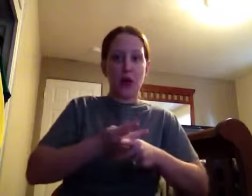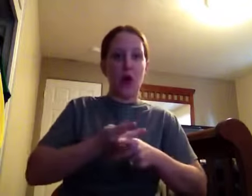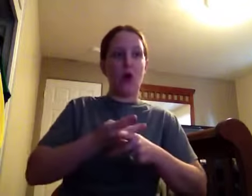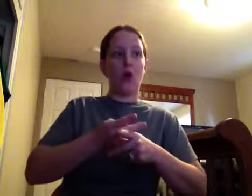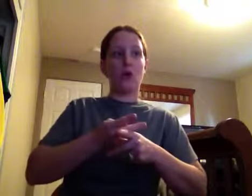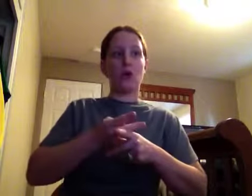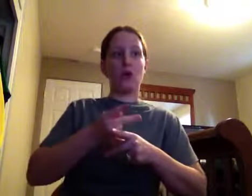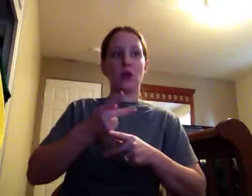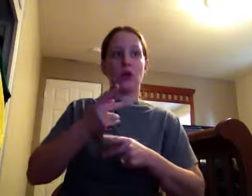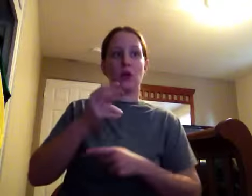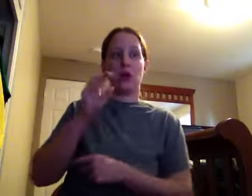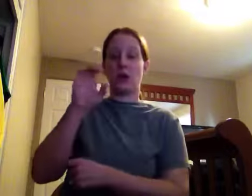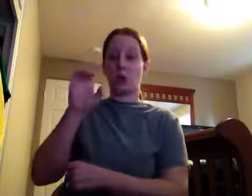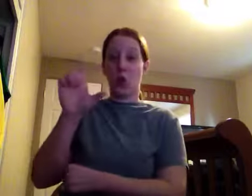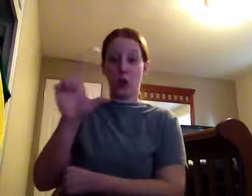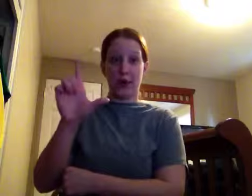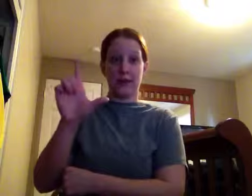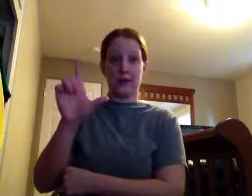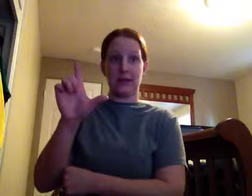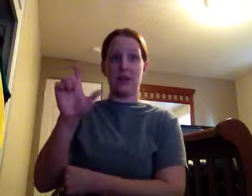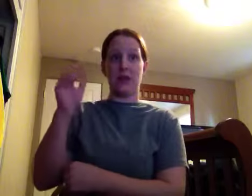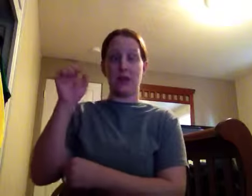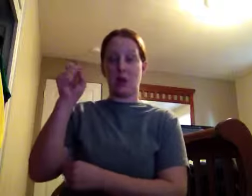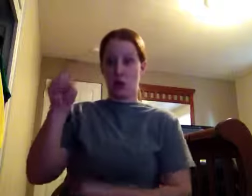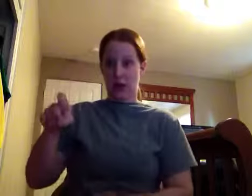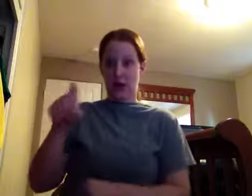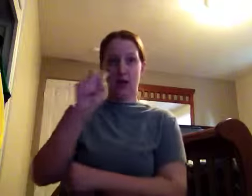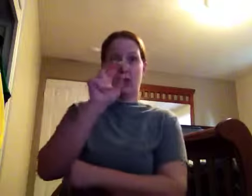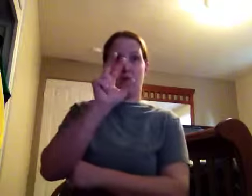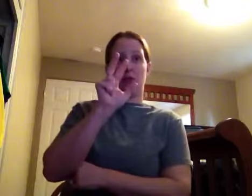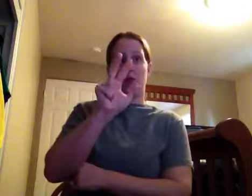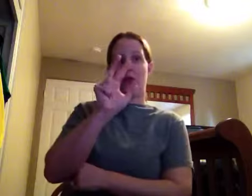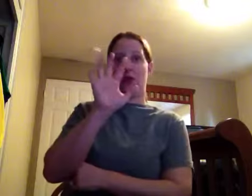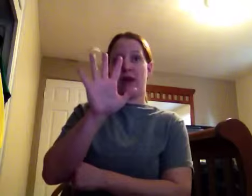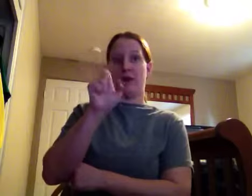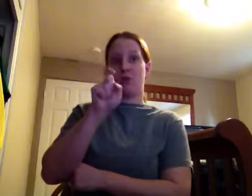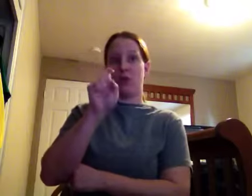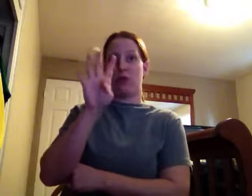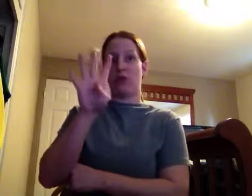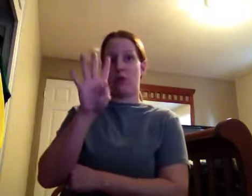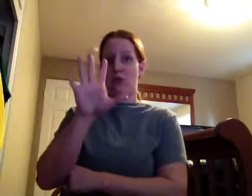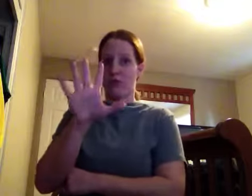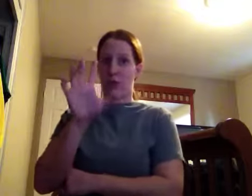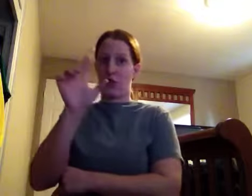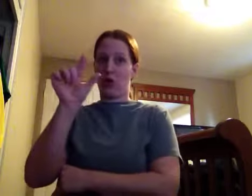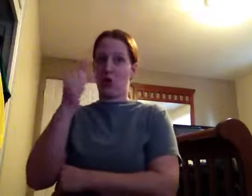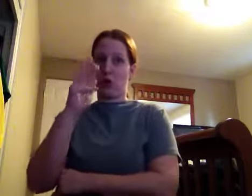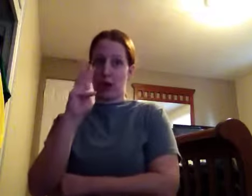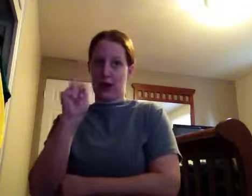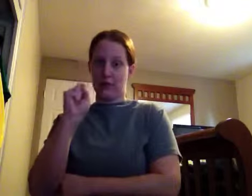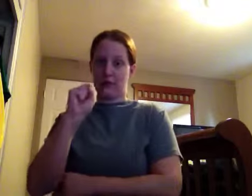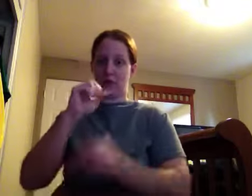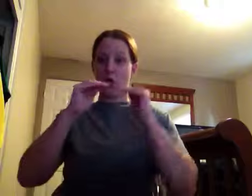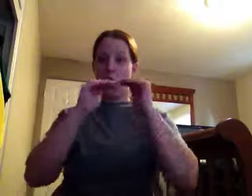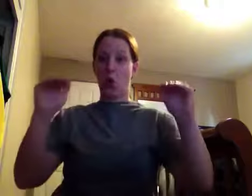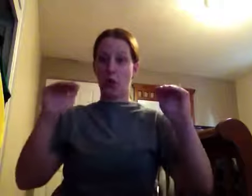So this is how many grams of chlorine I have. This is how many grams of sodium chloride. This is how many grams of sodium. This is how many grams of sodium